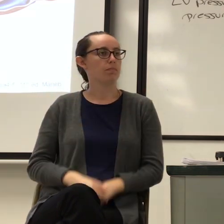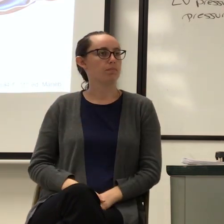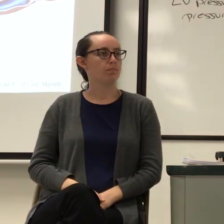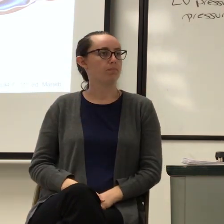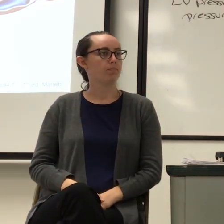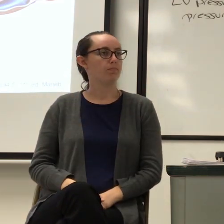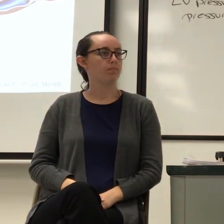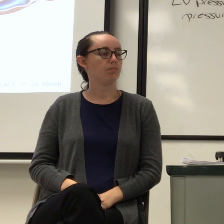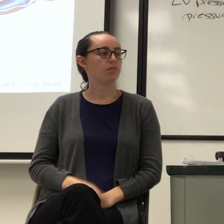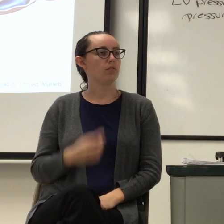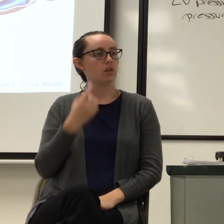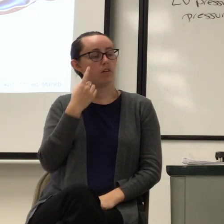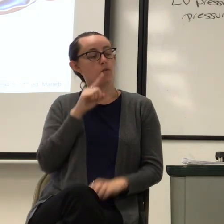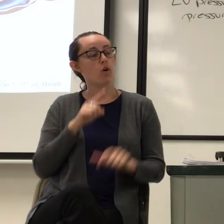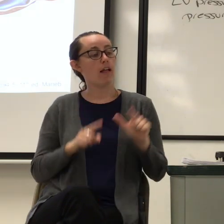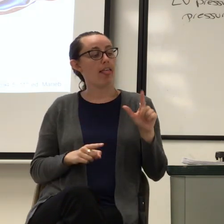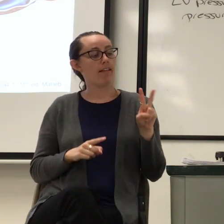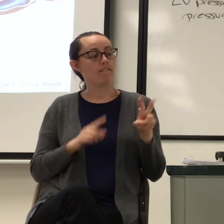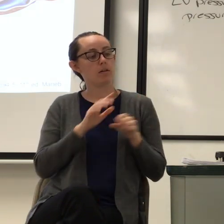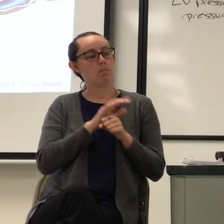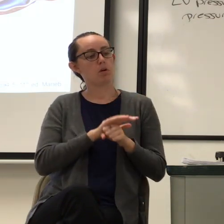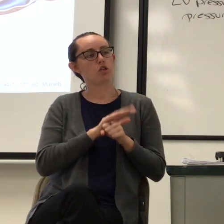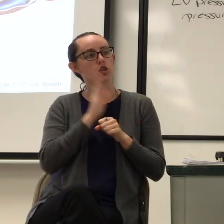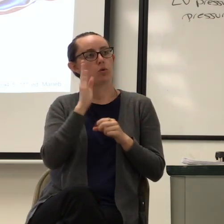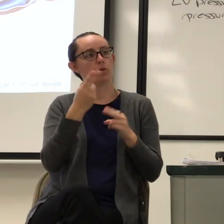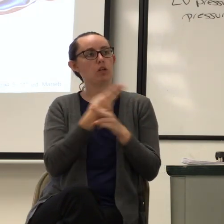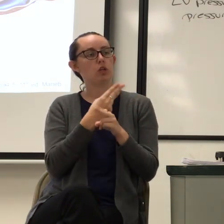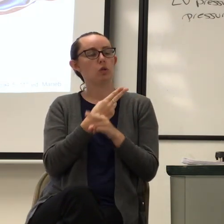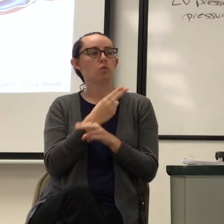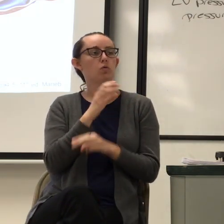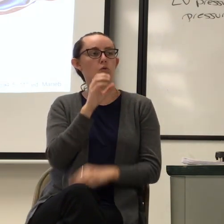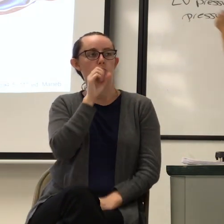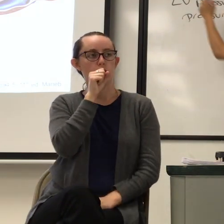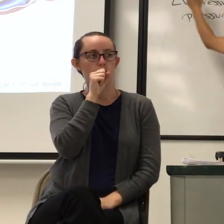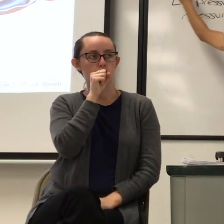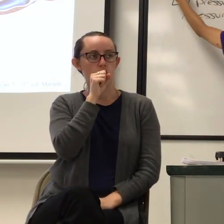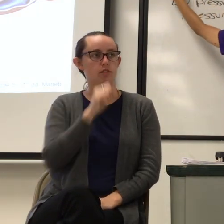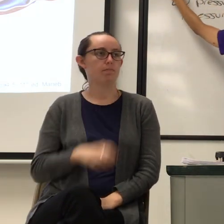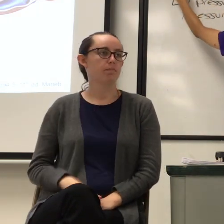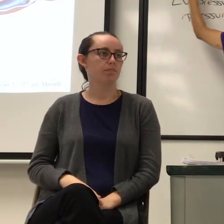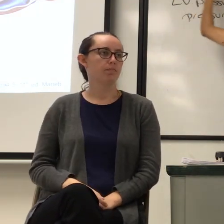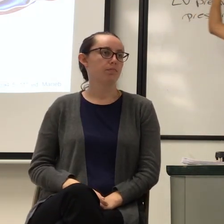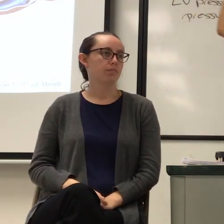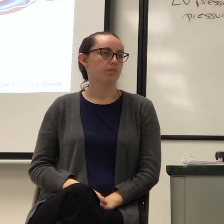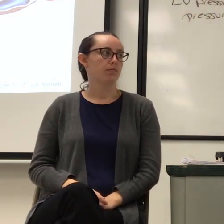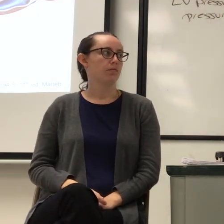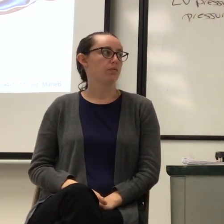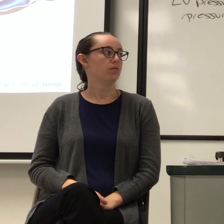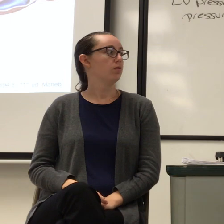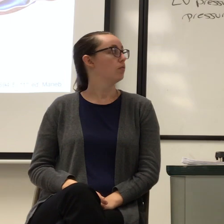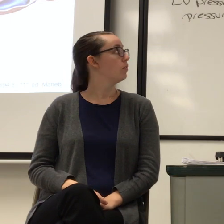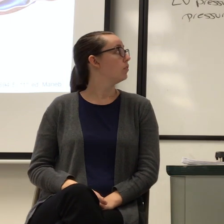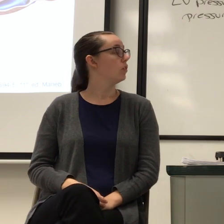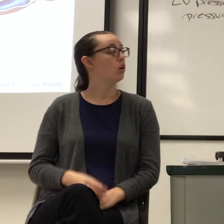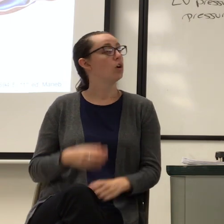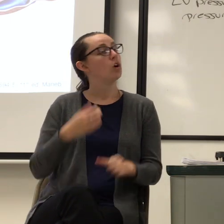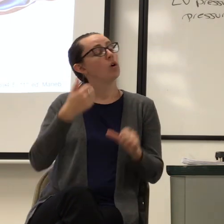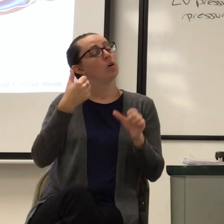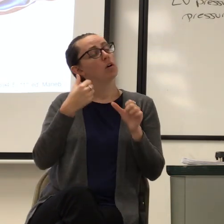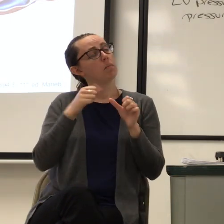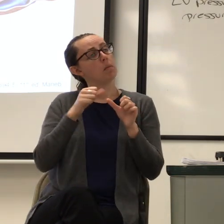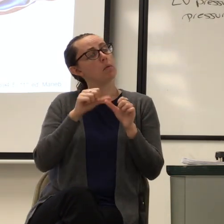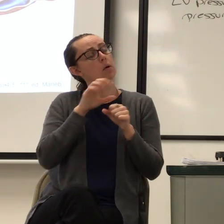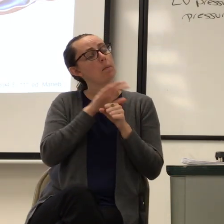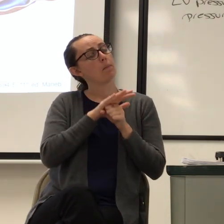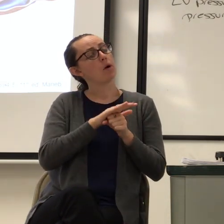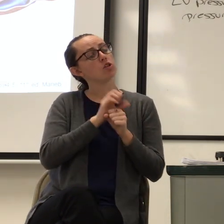For the LV pressure, I'm going to use orange for outflow. It must exceed, pressure of the LV must exceed pressure